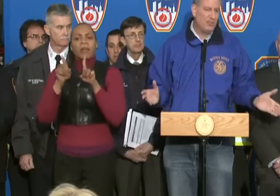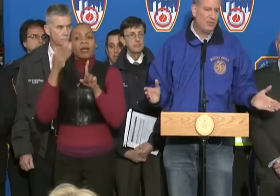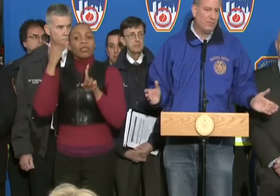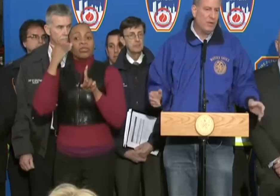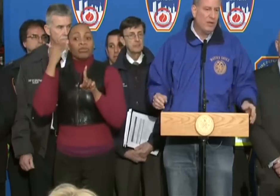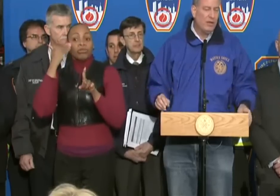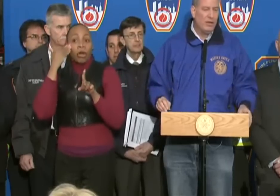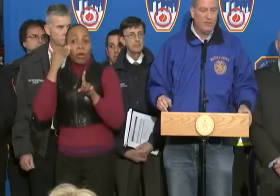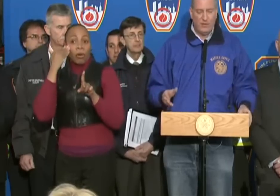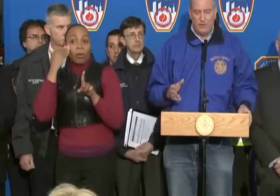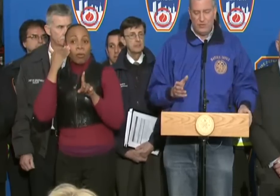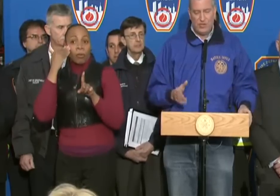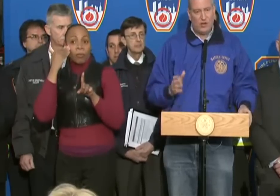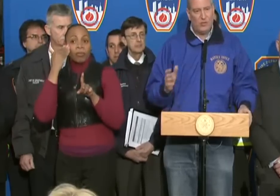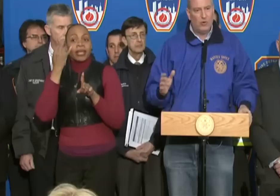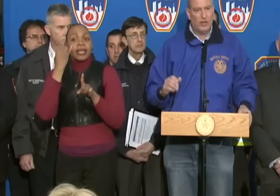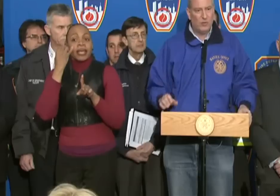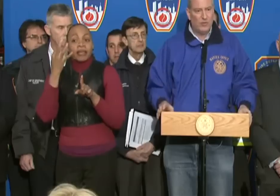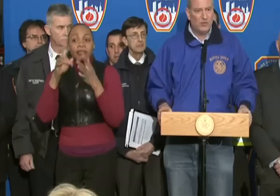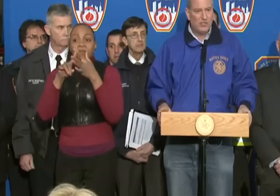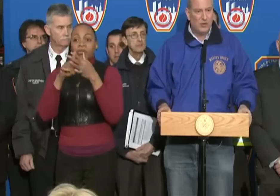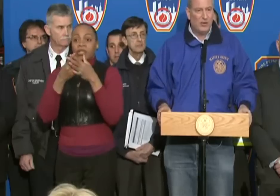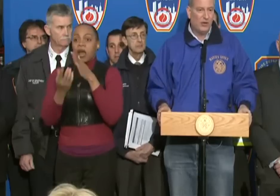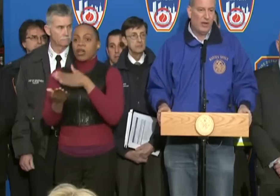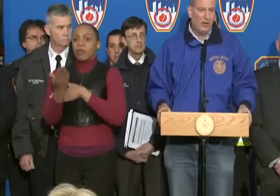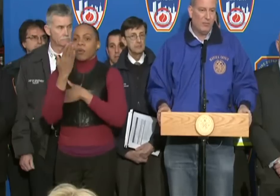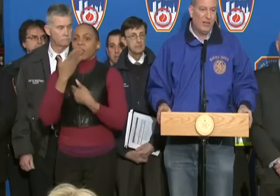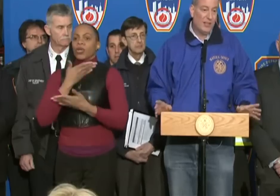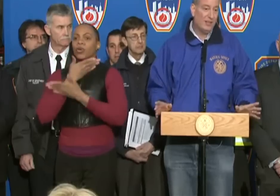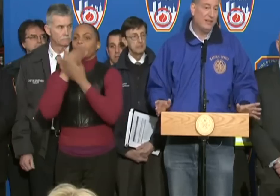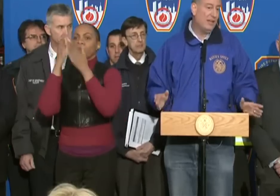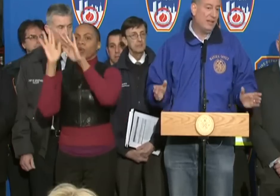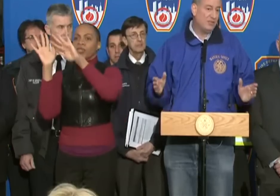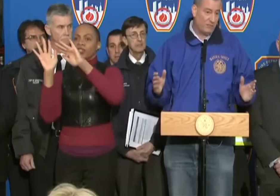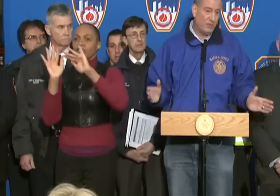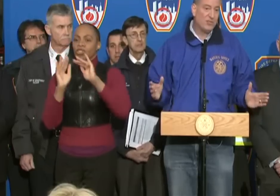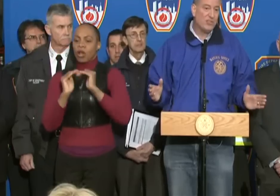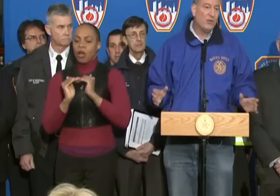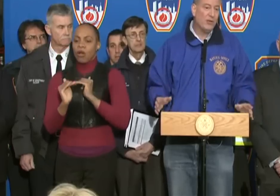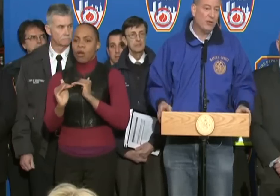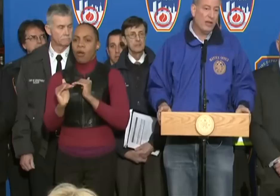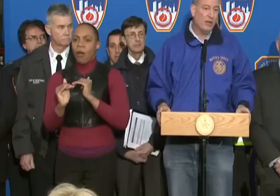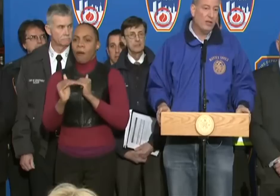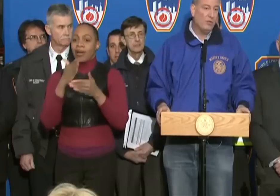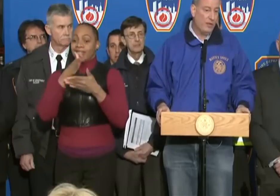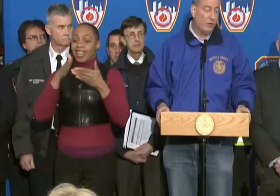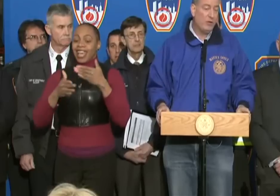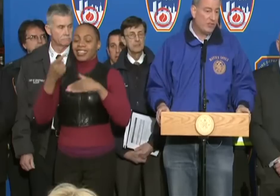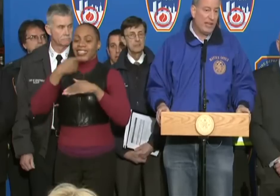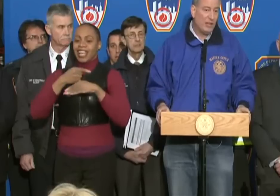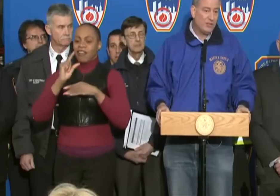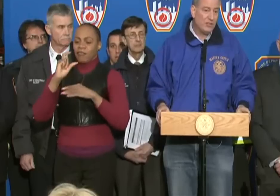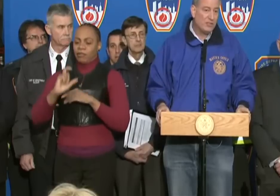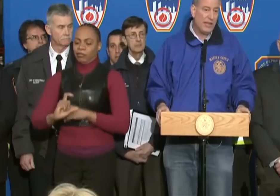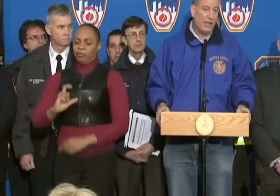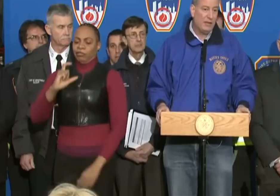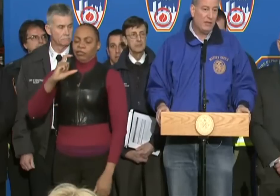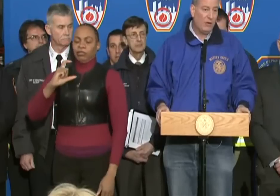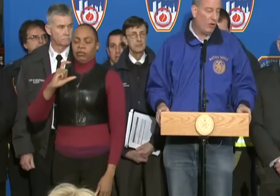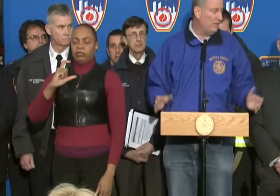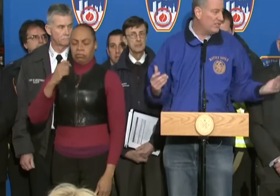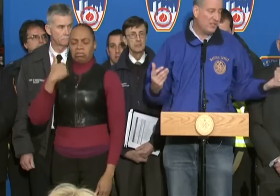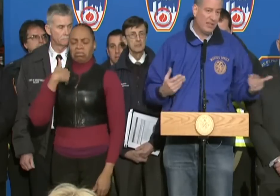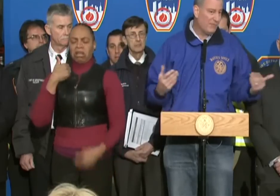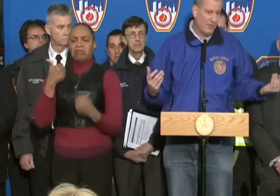by definition, if you start a morning with no snow on the ground and by the end of the day there's a foot of snow on the ground, there will be challenges,